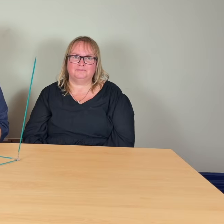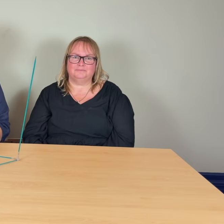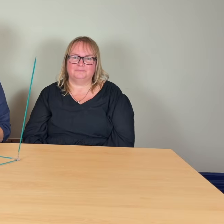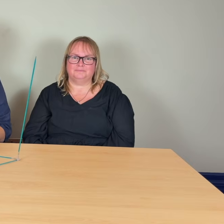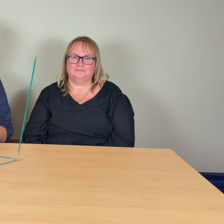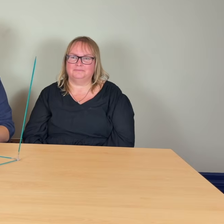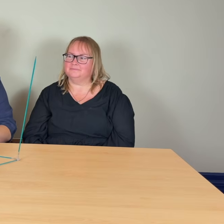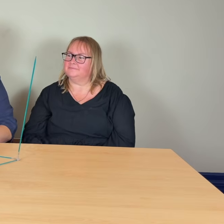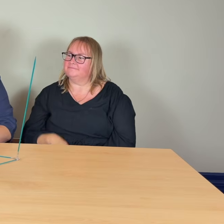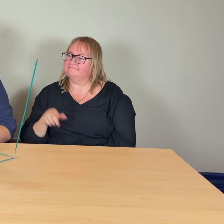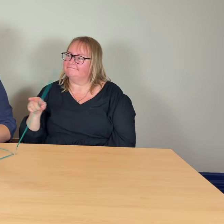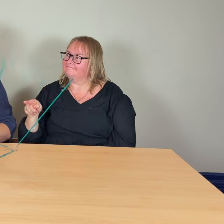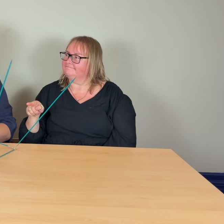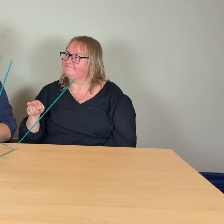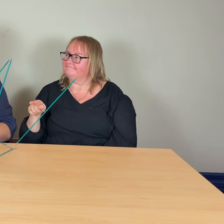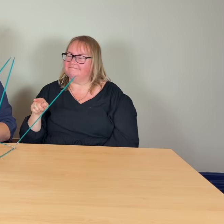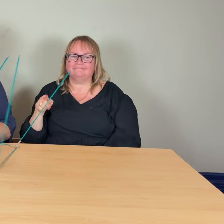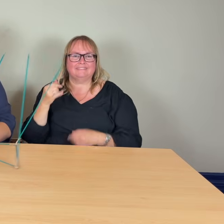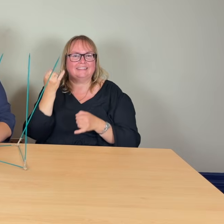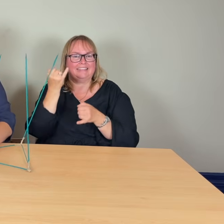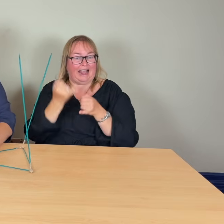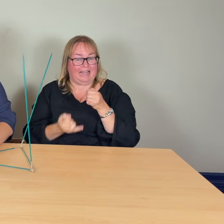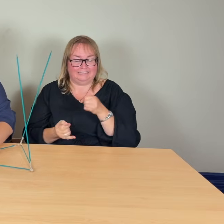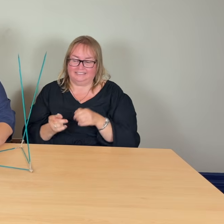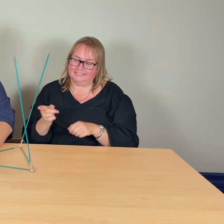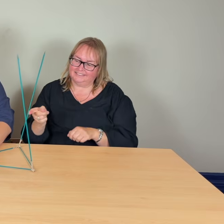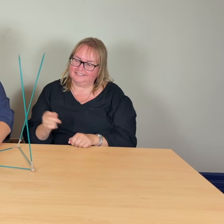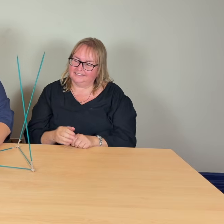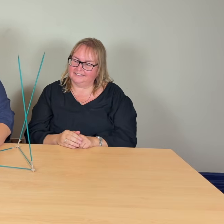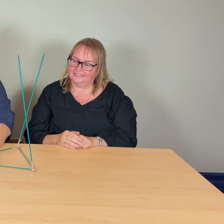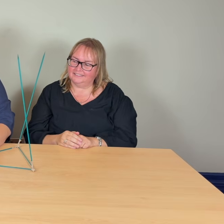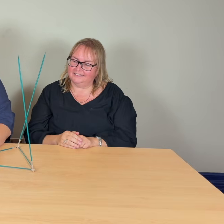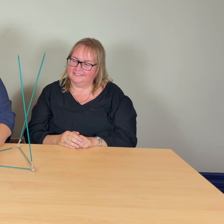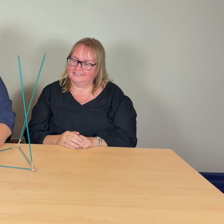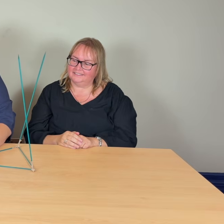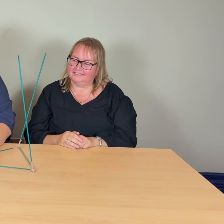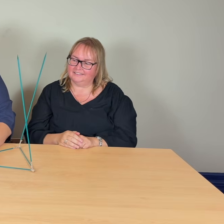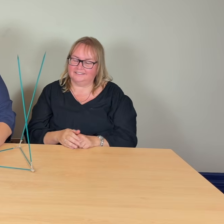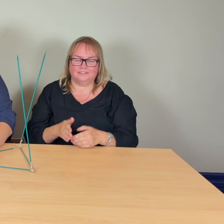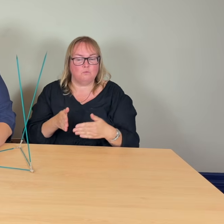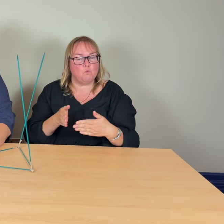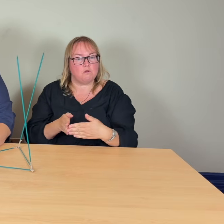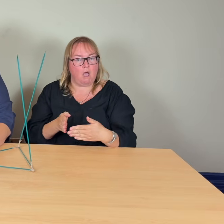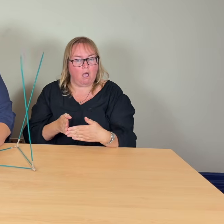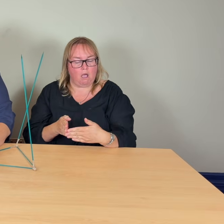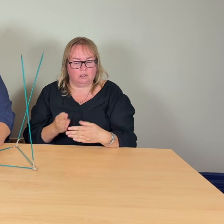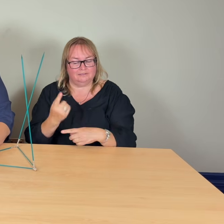And finally, the 3rd one, in it goes right to the end,